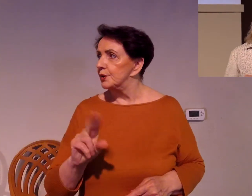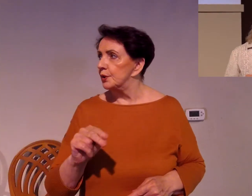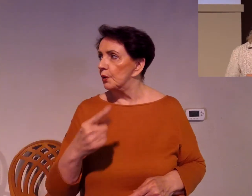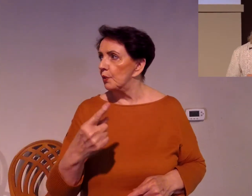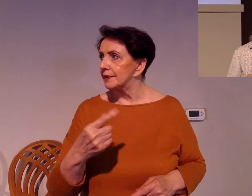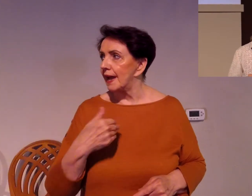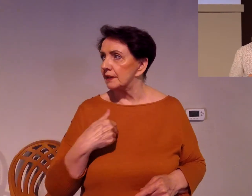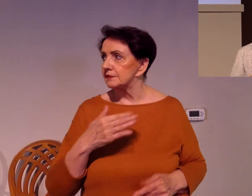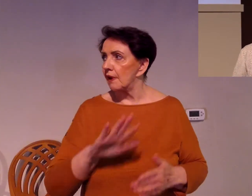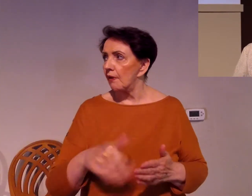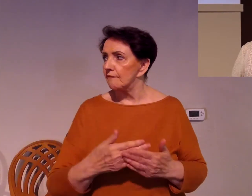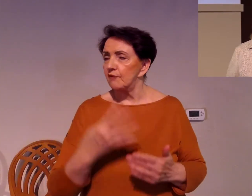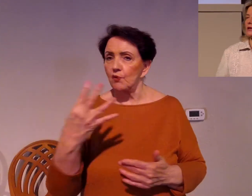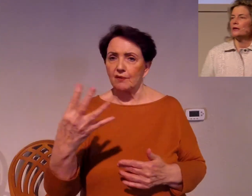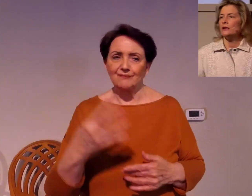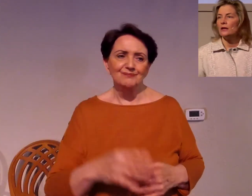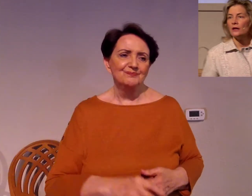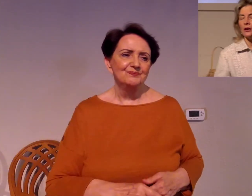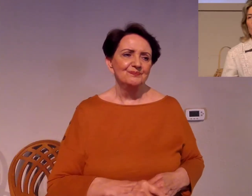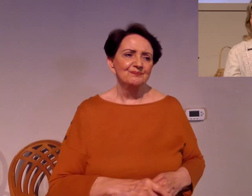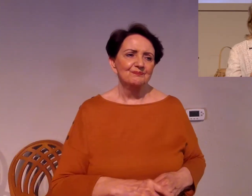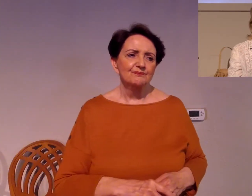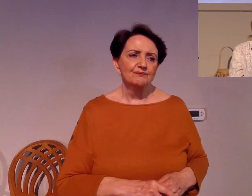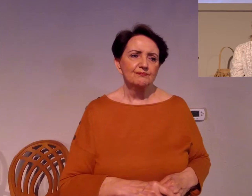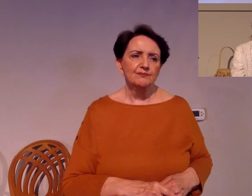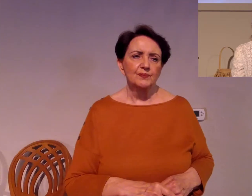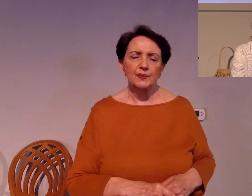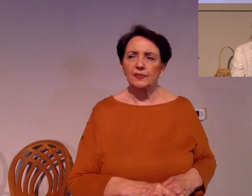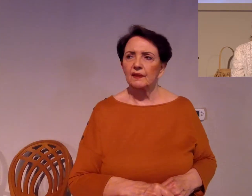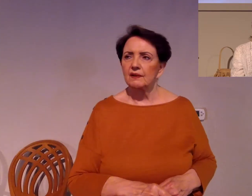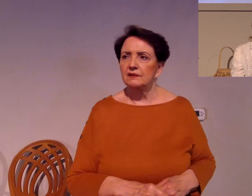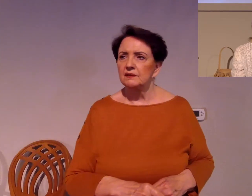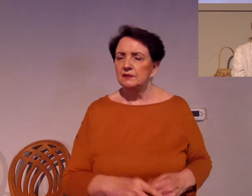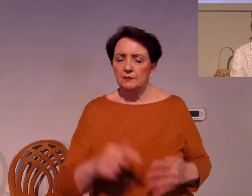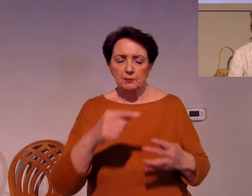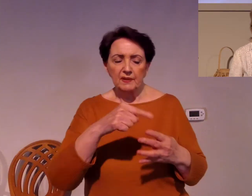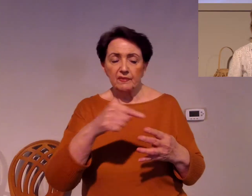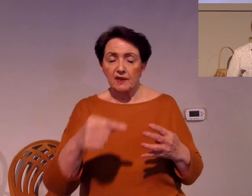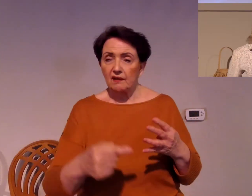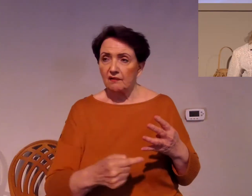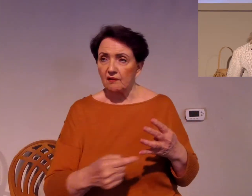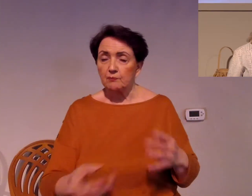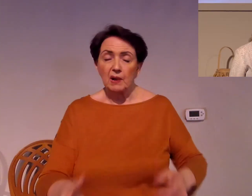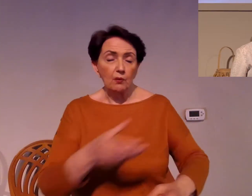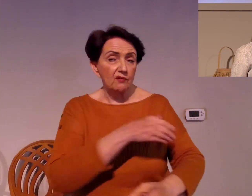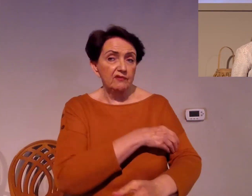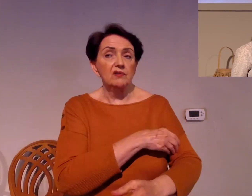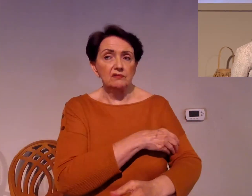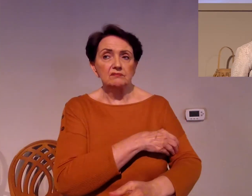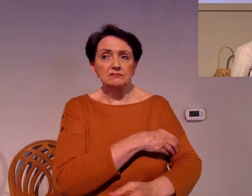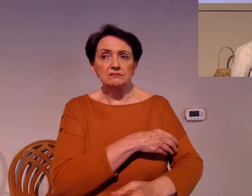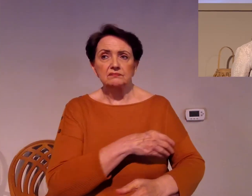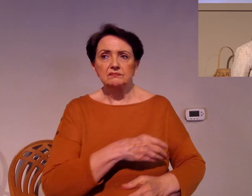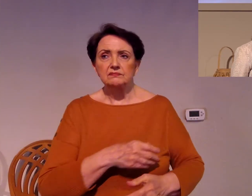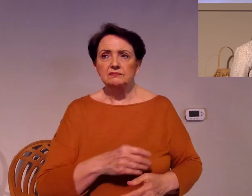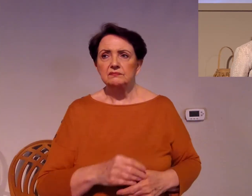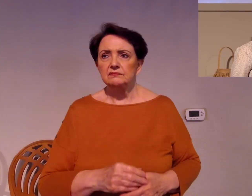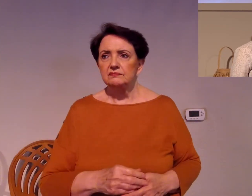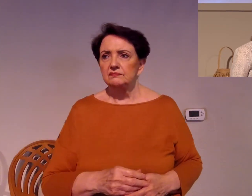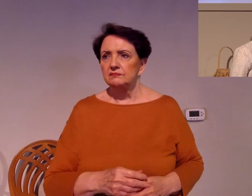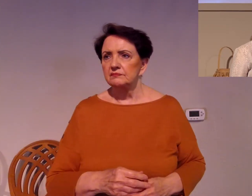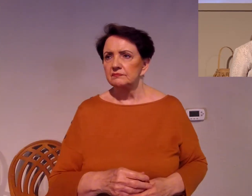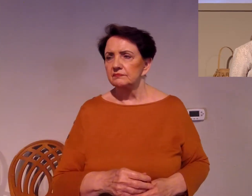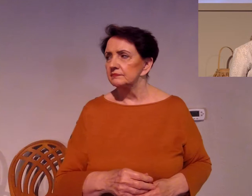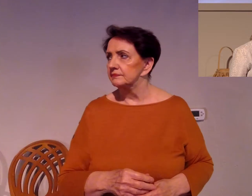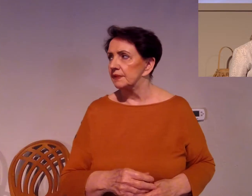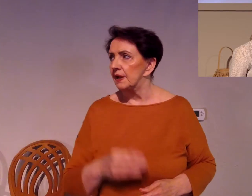So you don't have to be that afraid, right? But they are these powerful. And by reading this book now,